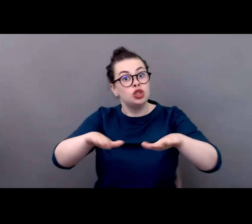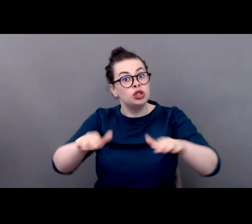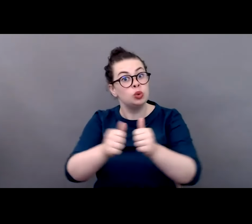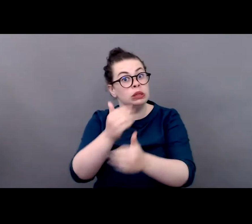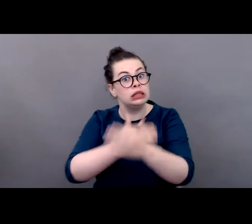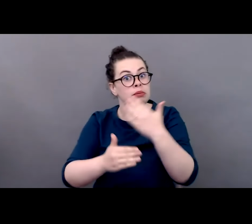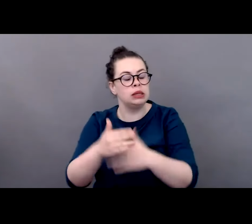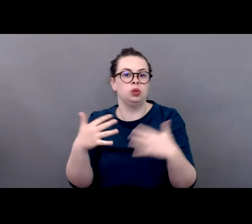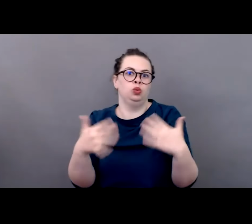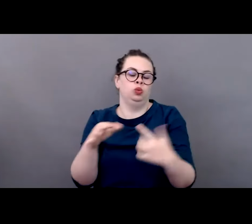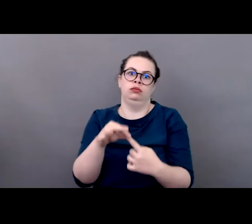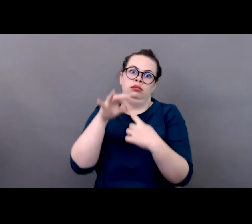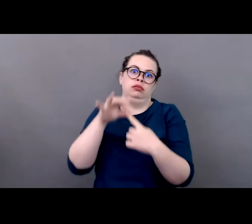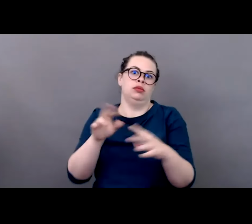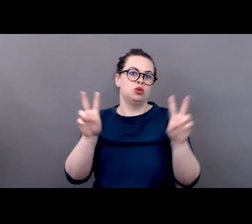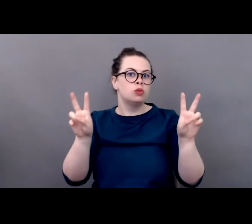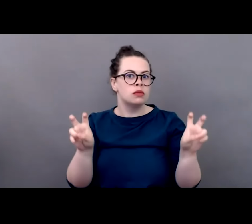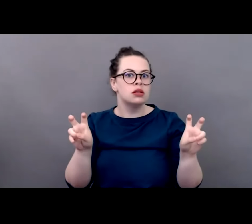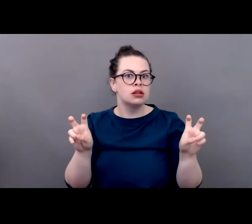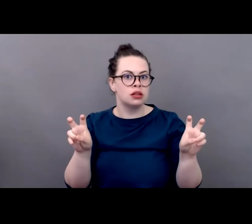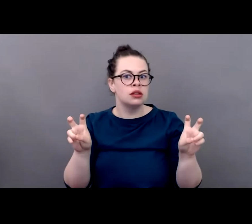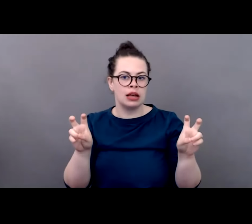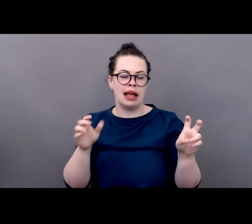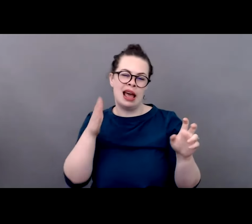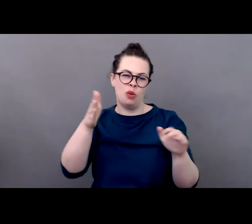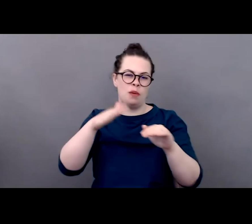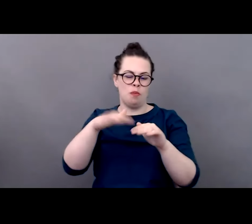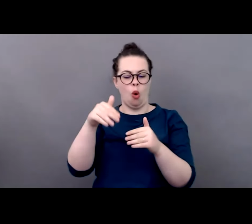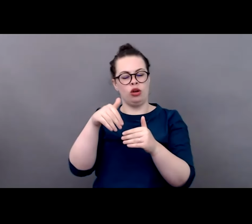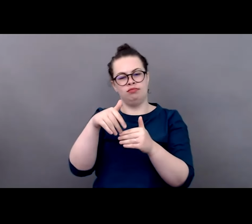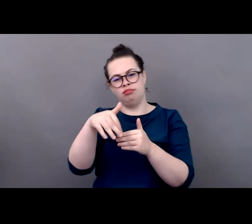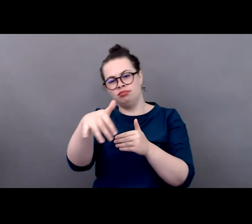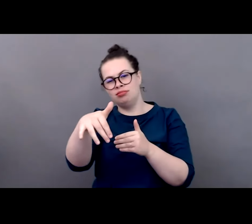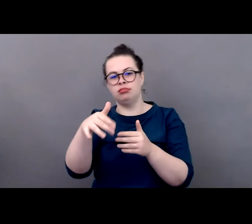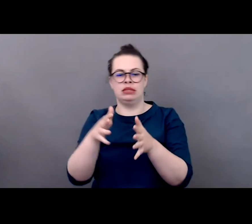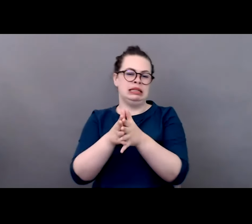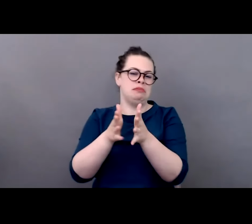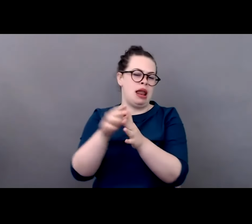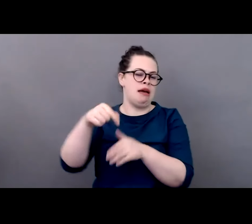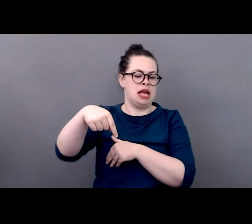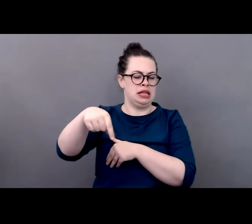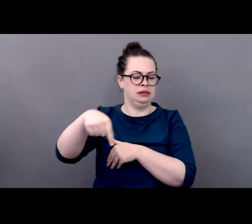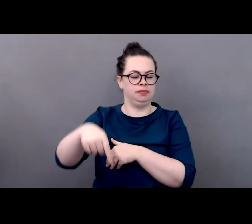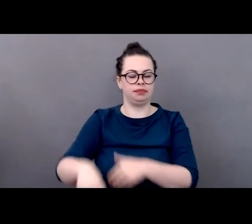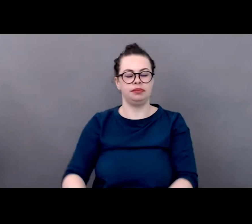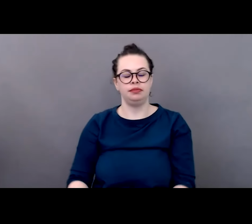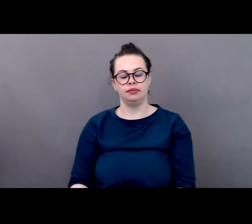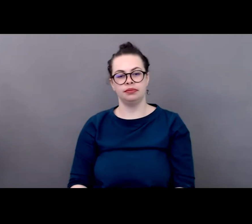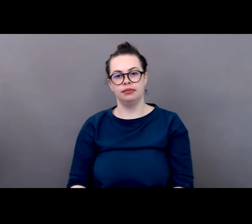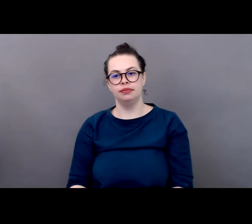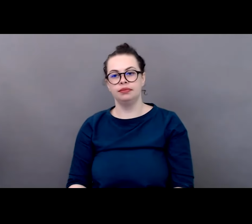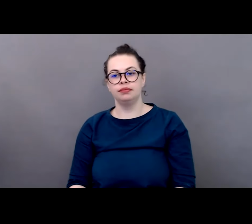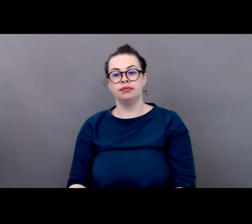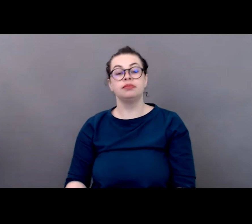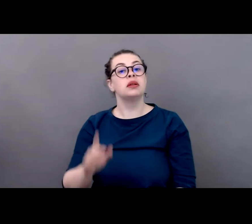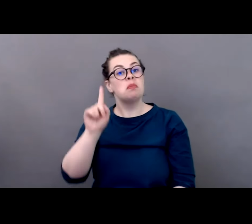today. And I will come a few seconds after then on this, but especially when it comes